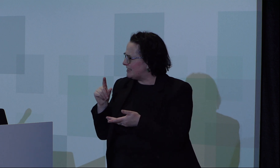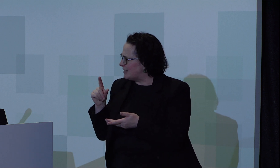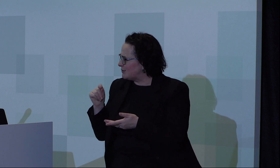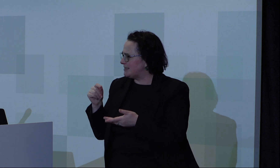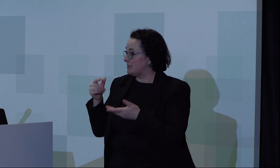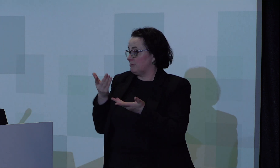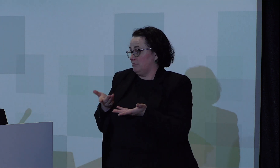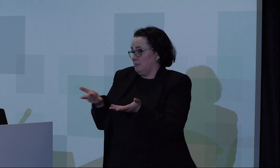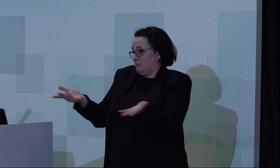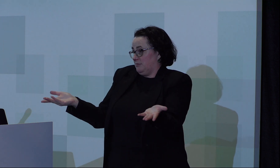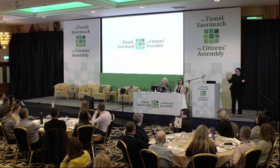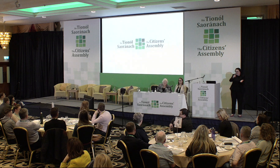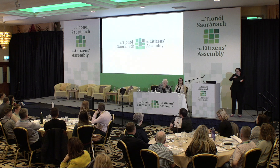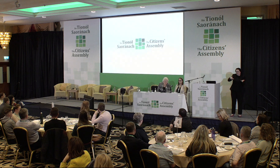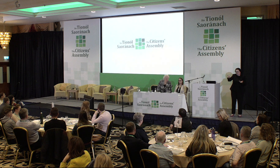citizens.